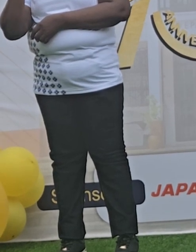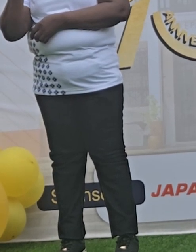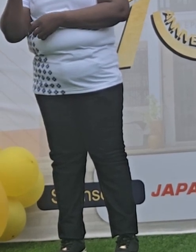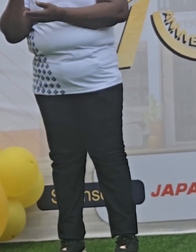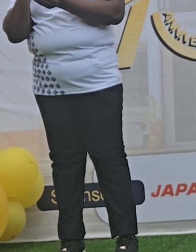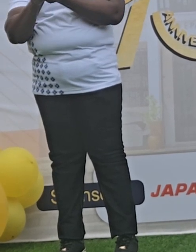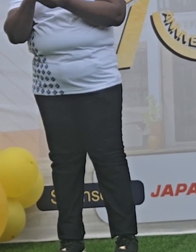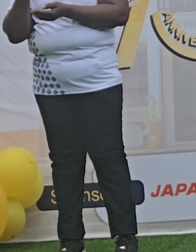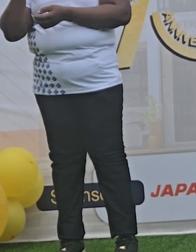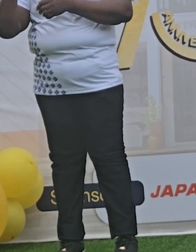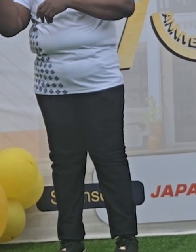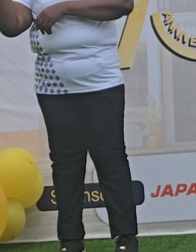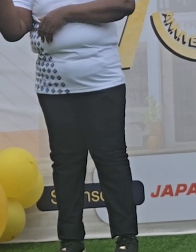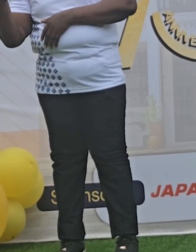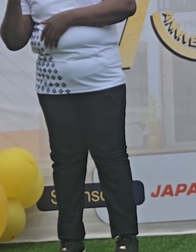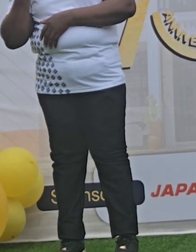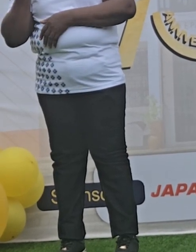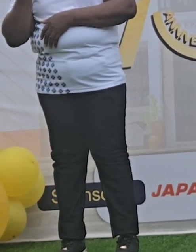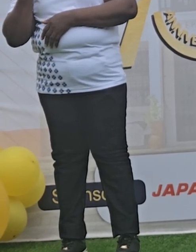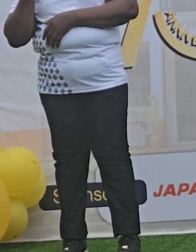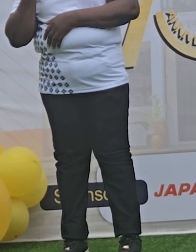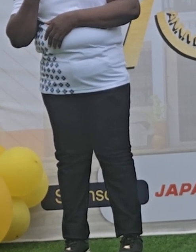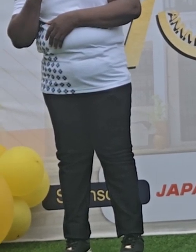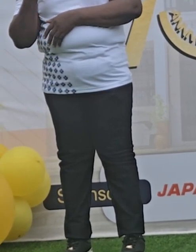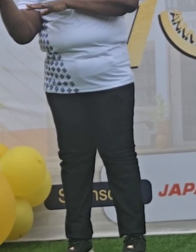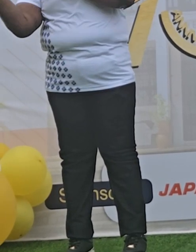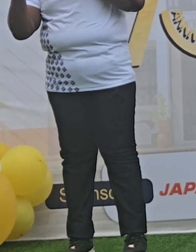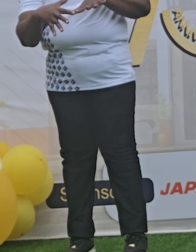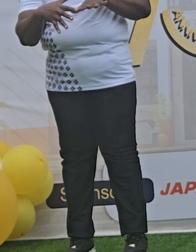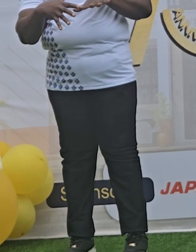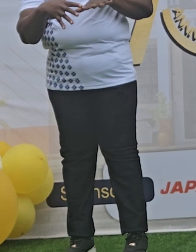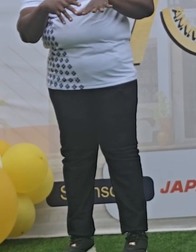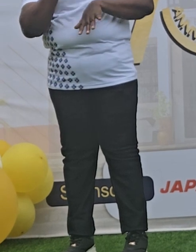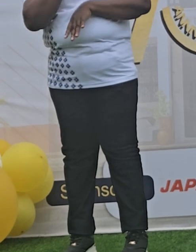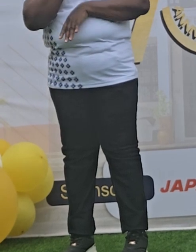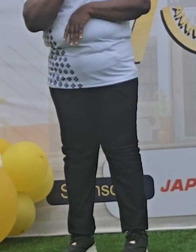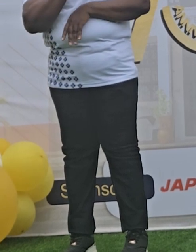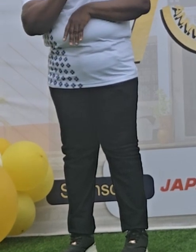Dr. Cyril Fisher and then